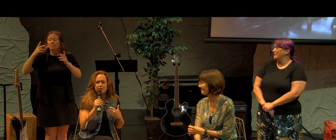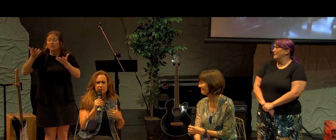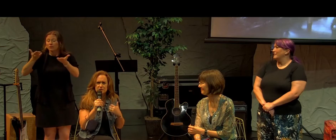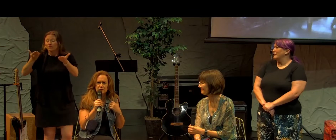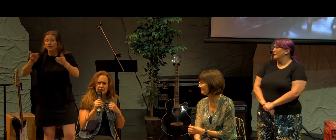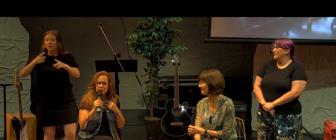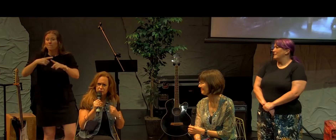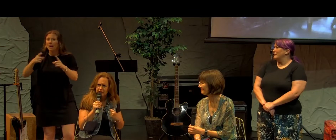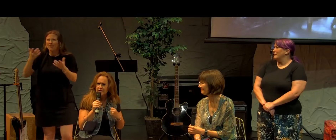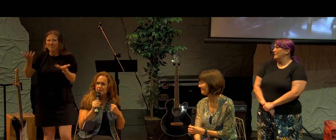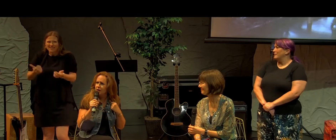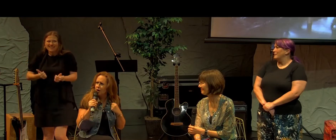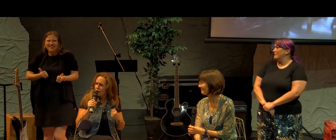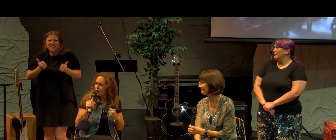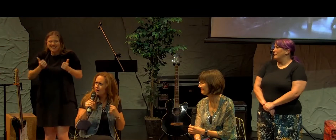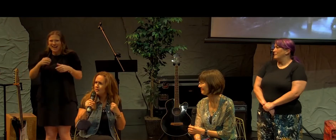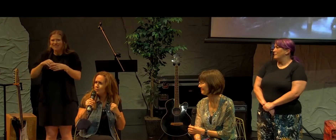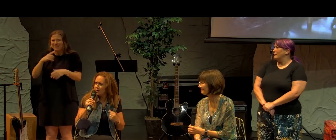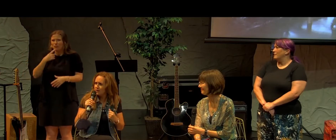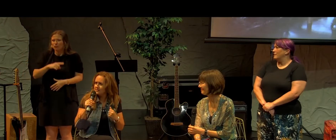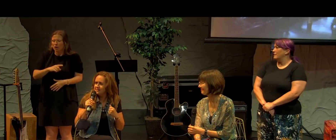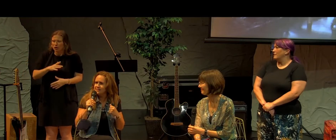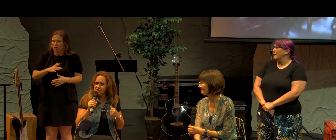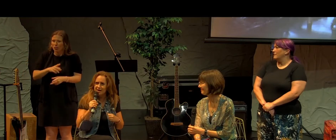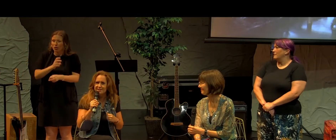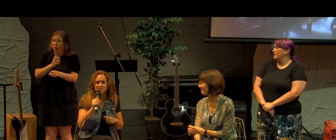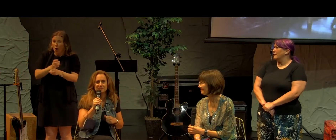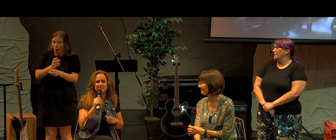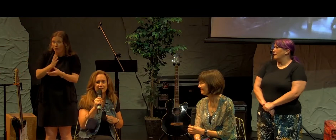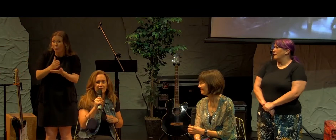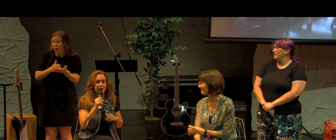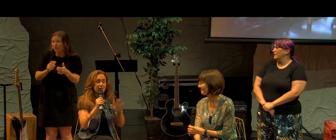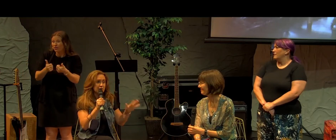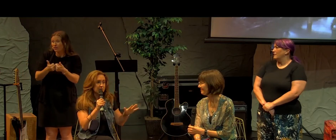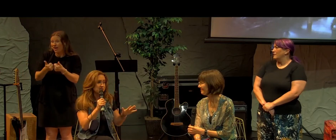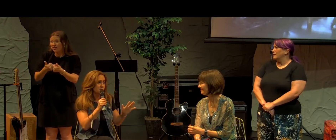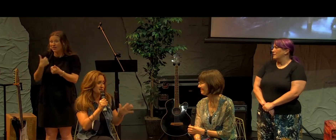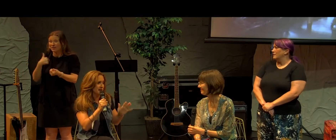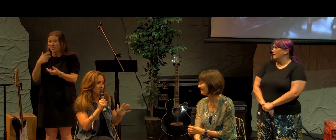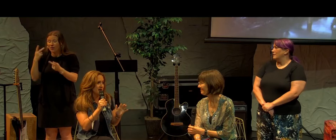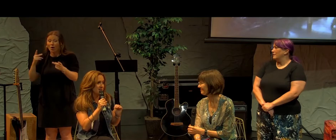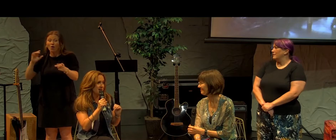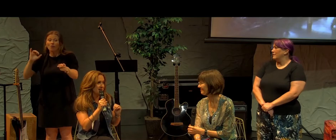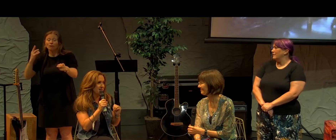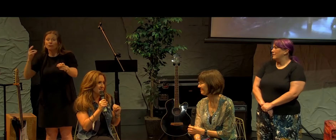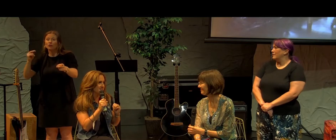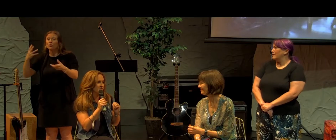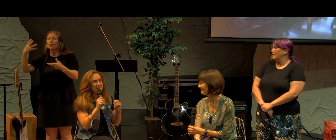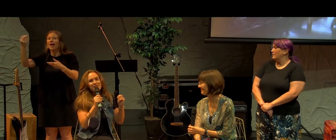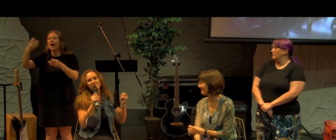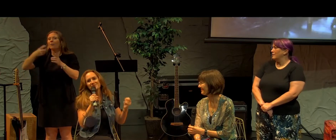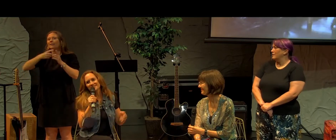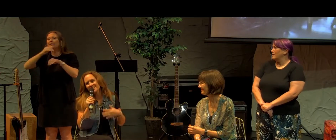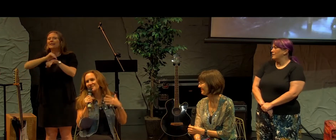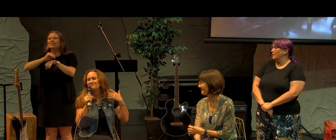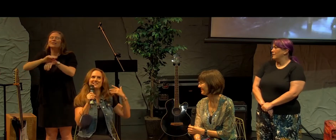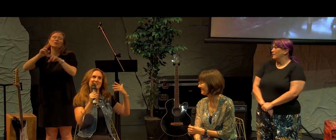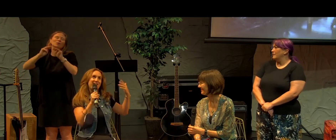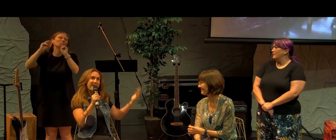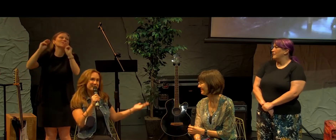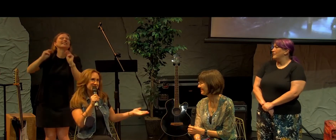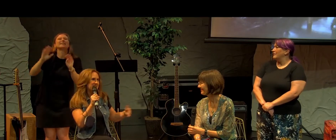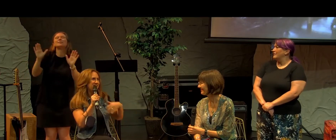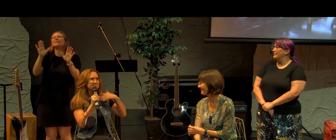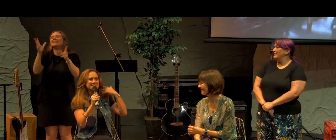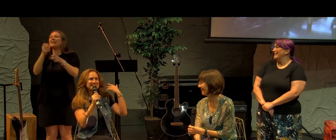in Russia, like the real, the hard parts, the challenges that there are? And then Christian would take me out in the evenings to the museums and the